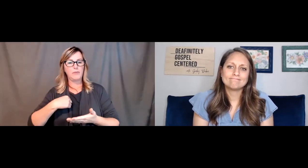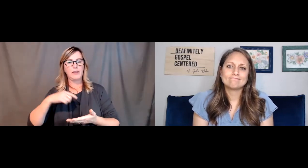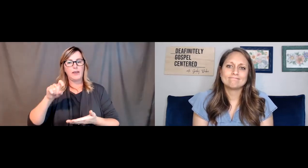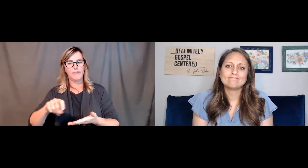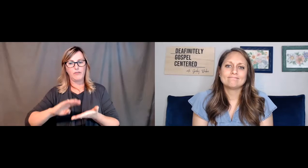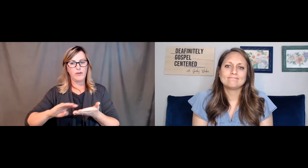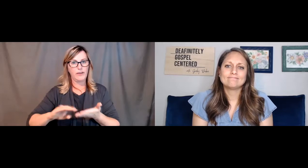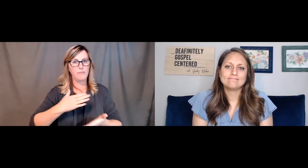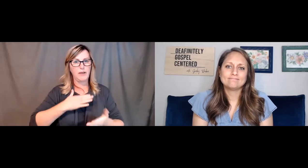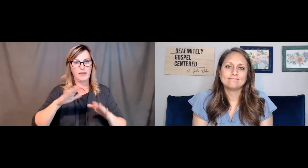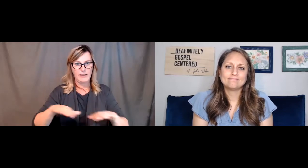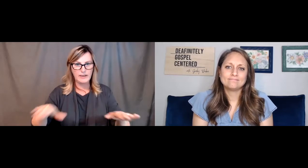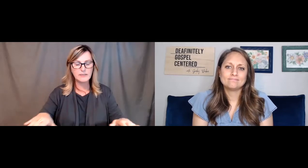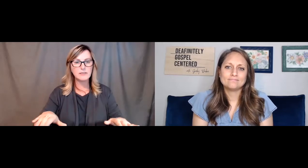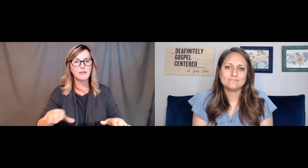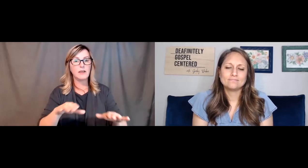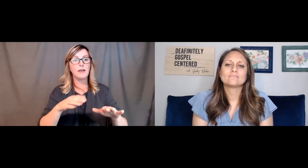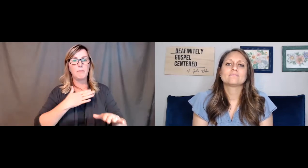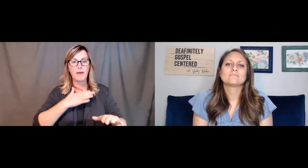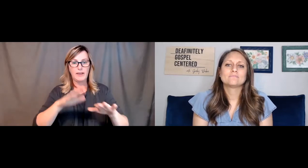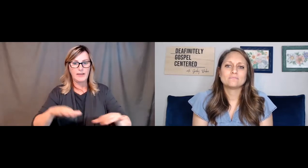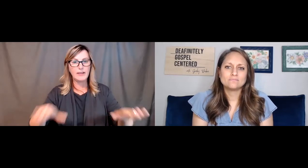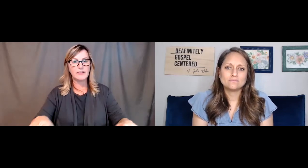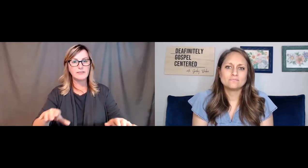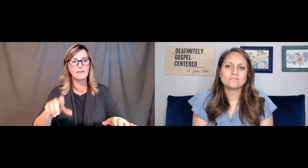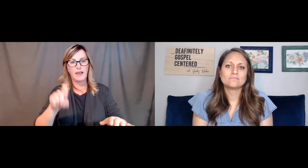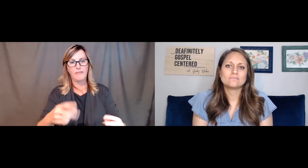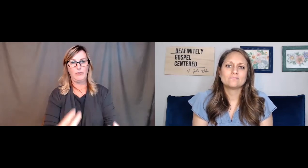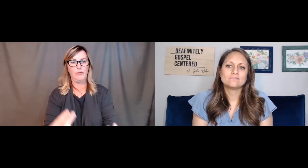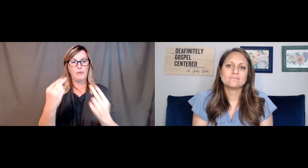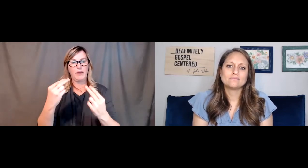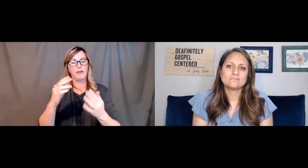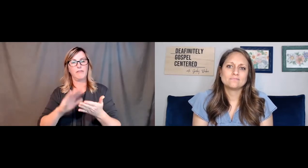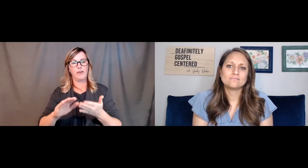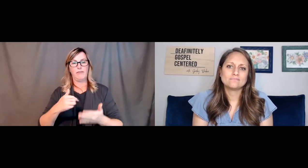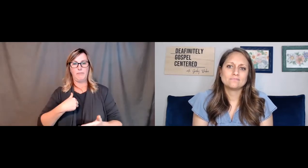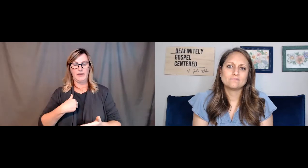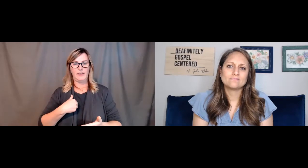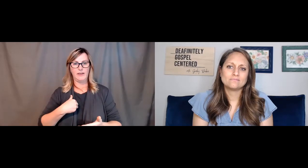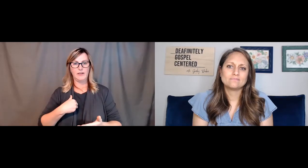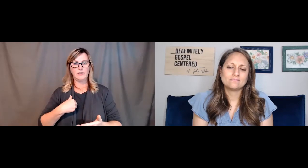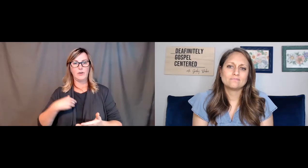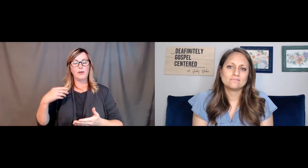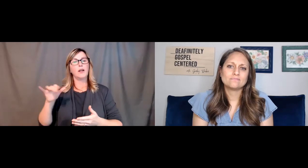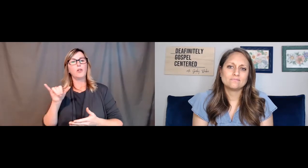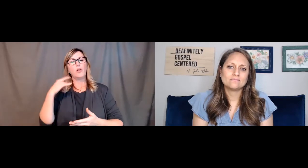but that also applies to me forgiving my children, and then my children have to forgive me.